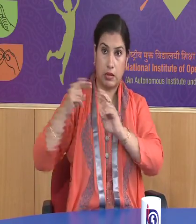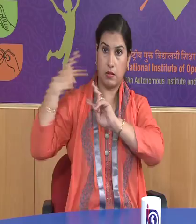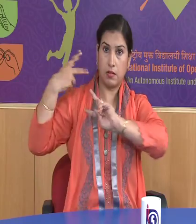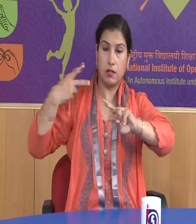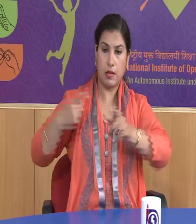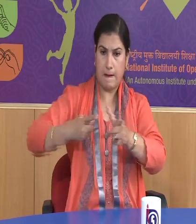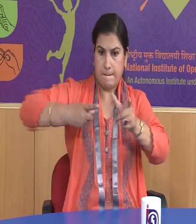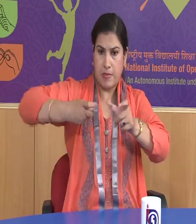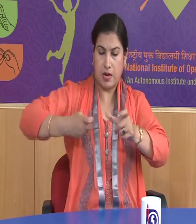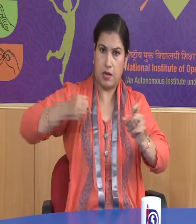only.